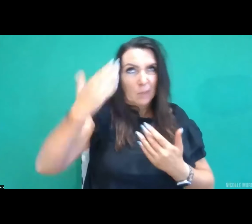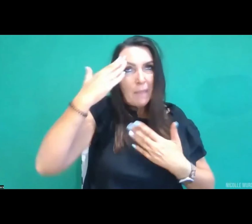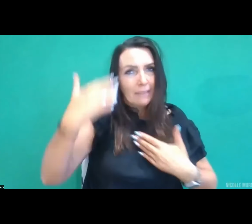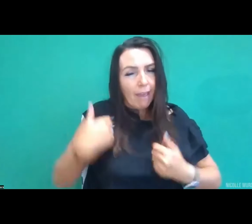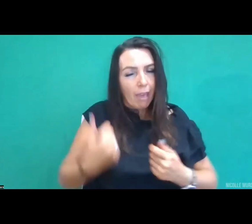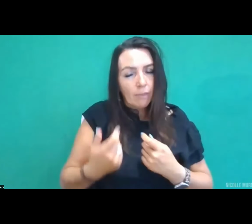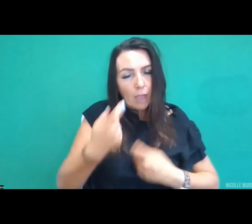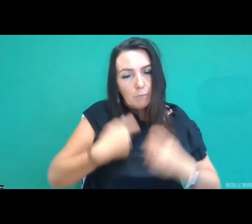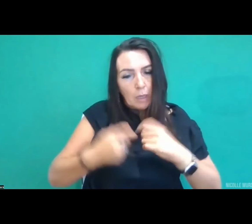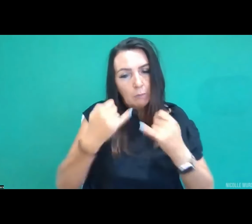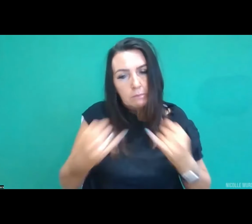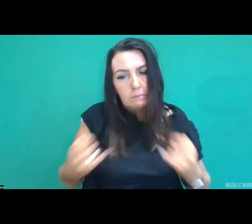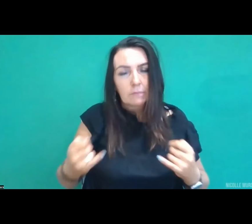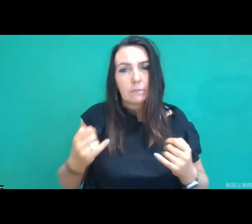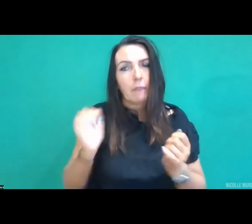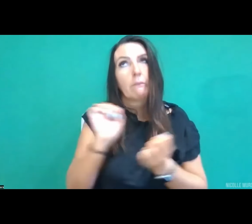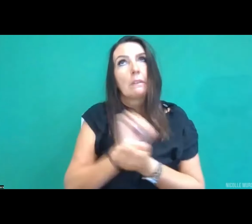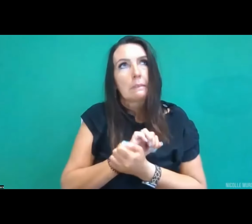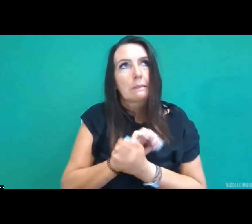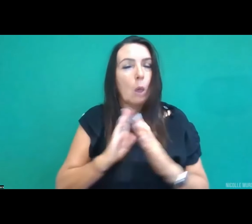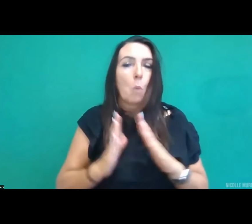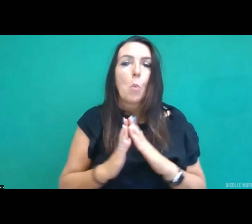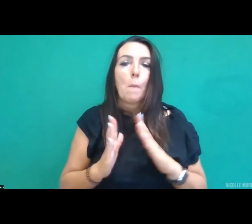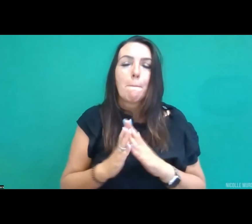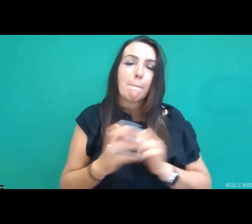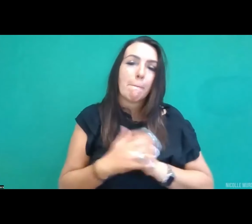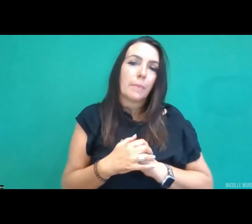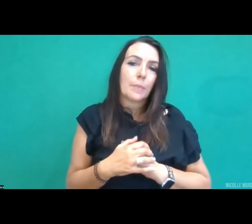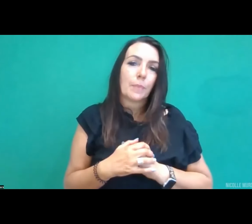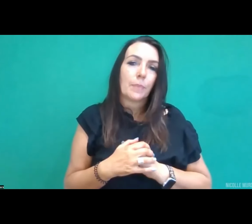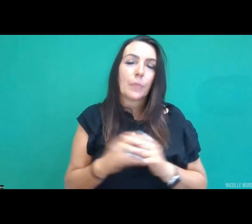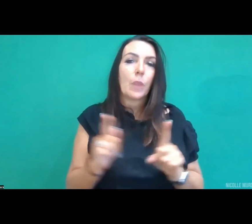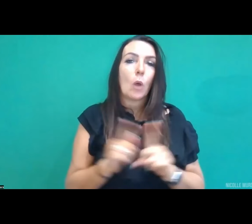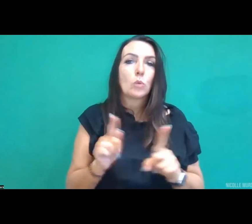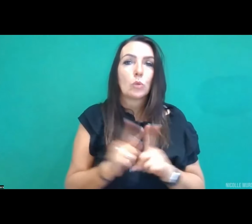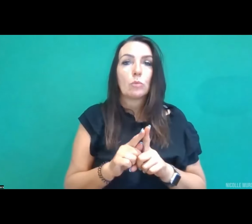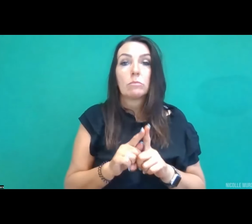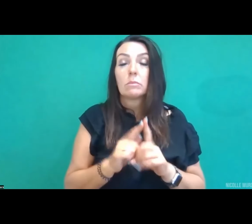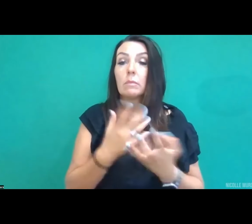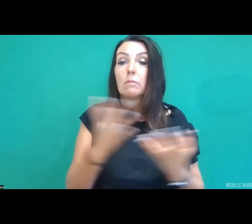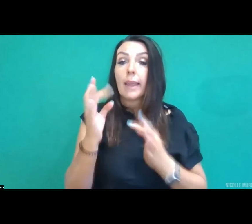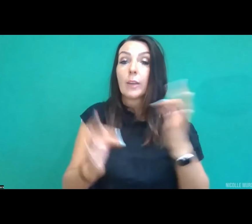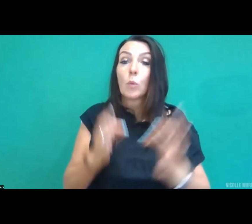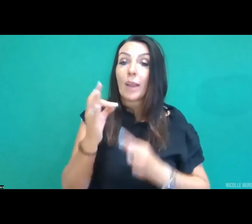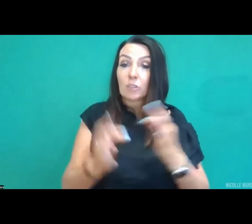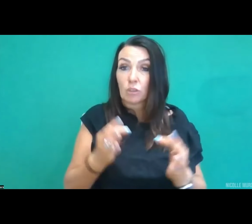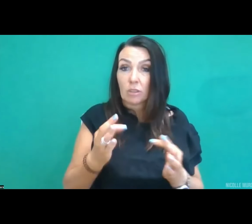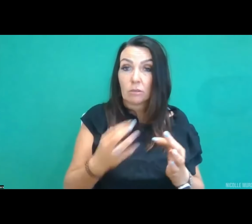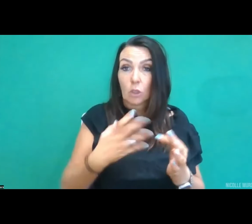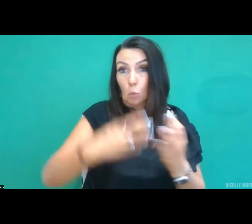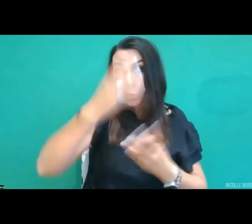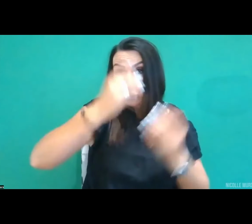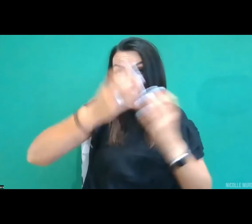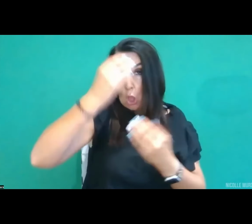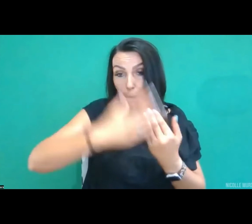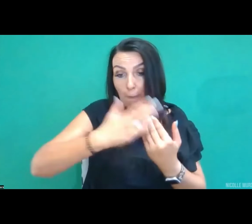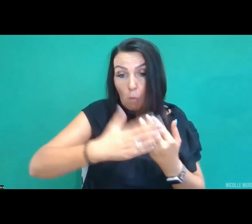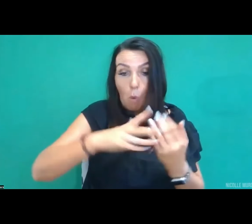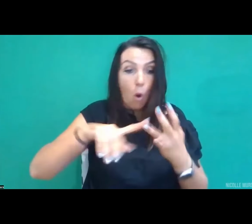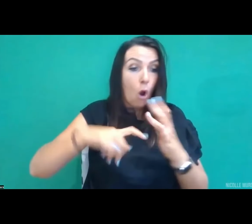that situation as well. And also be mindful that if you do have questions and then you do want to learn more, or just kind of